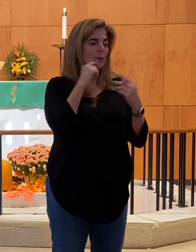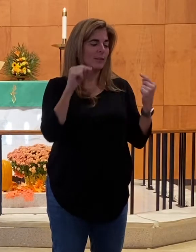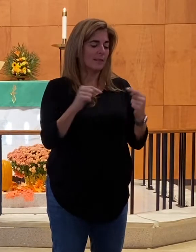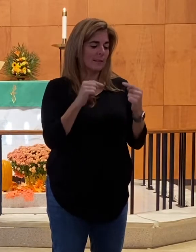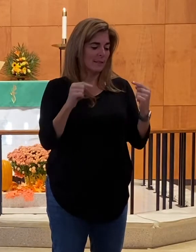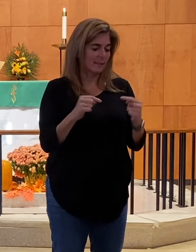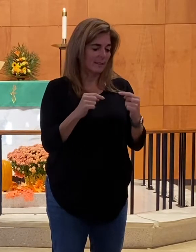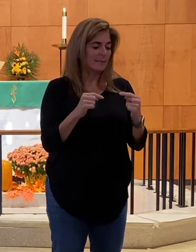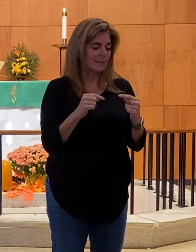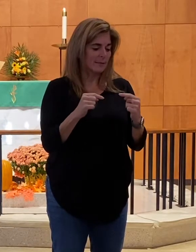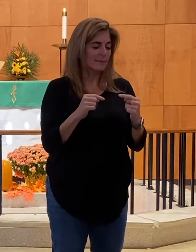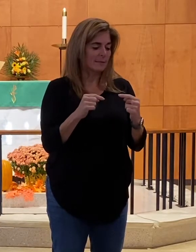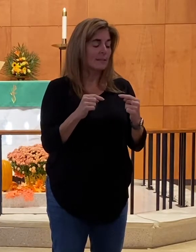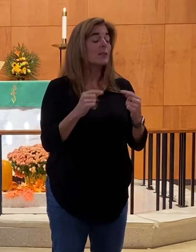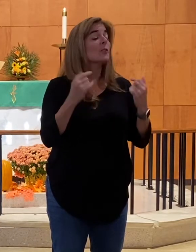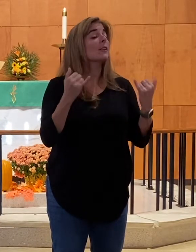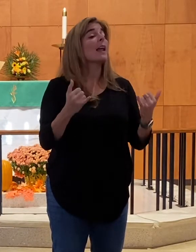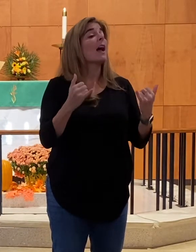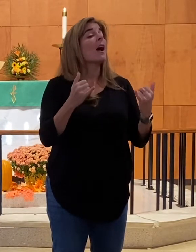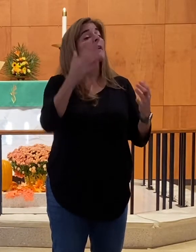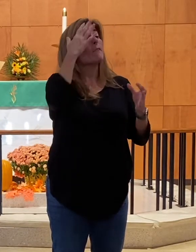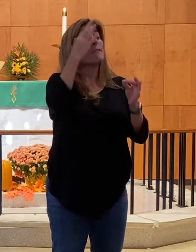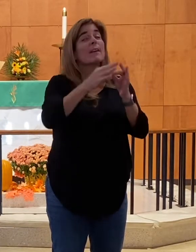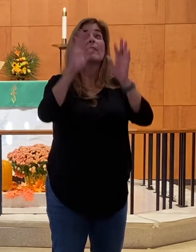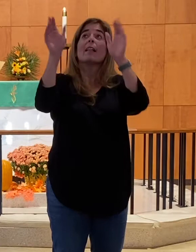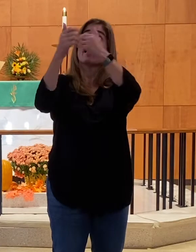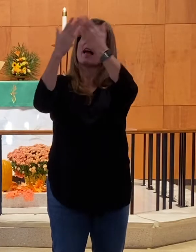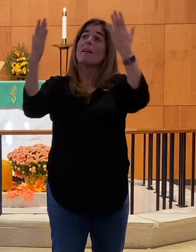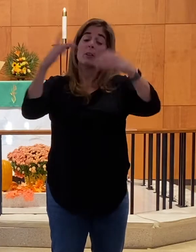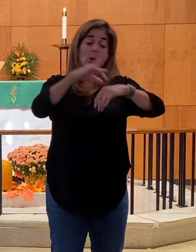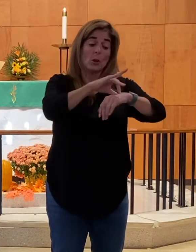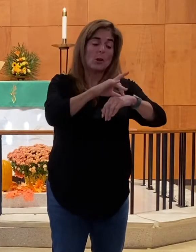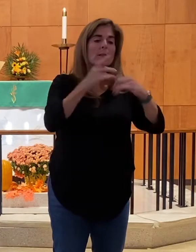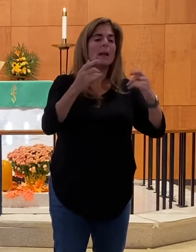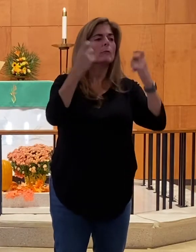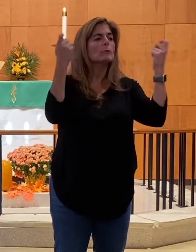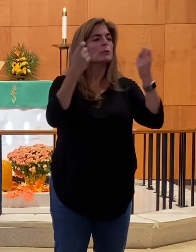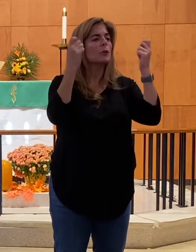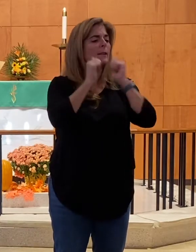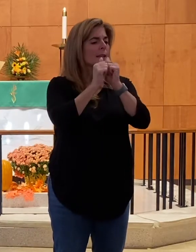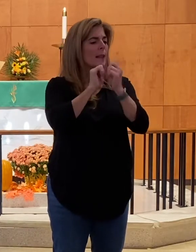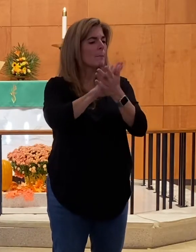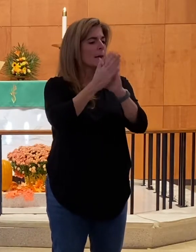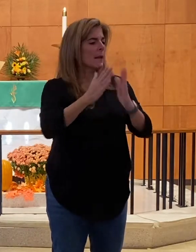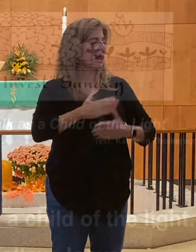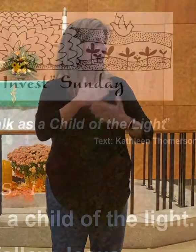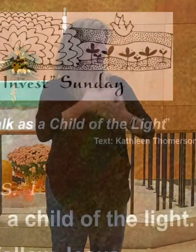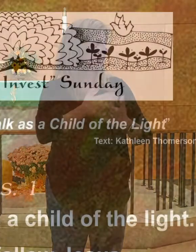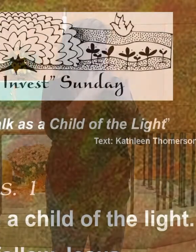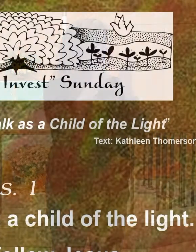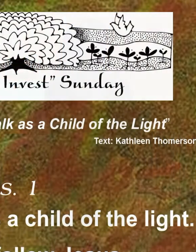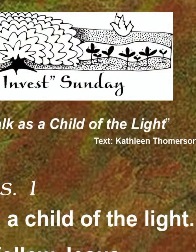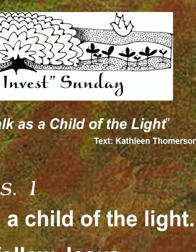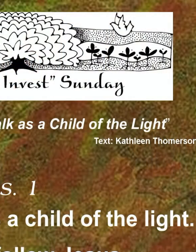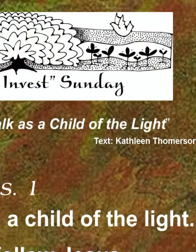your sins. So with all the faithful in heaven and on earth, rejoice and be glad.